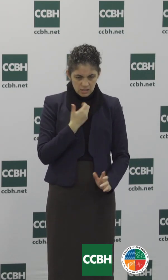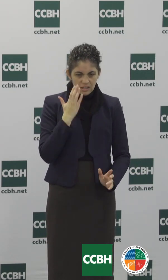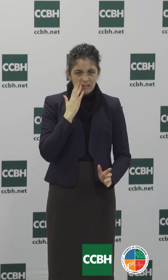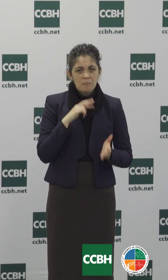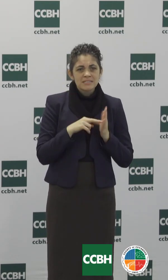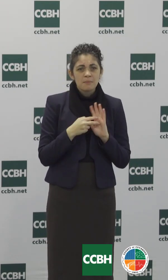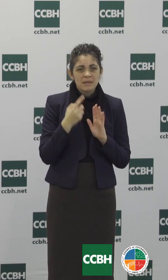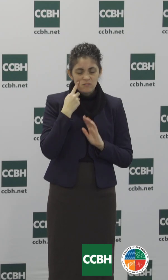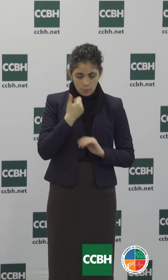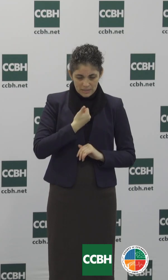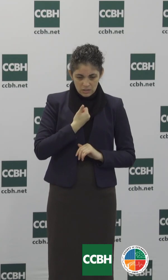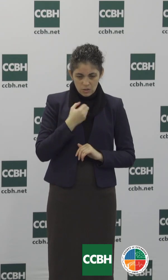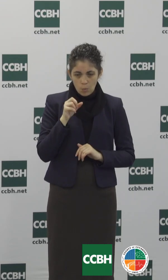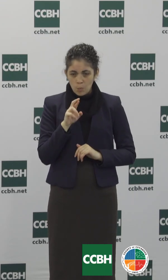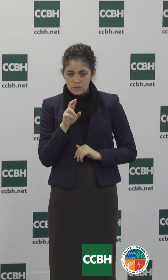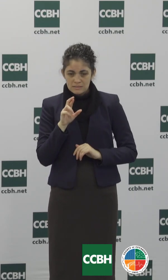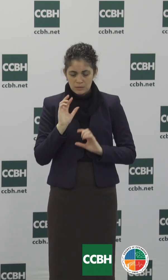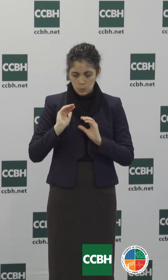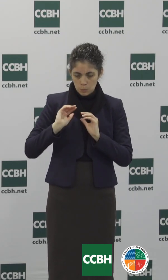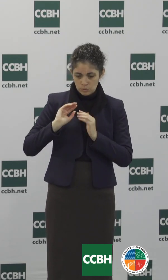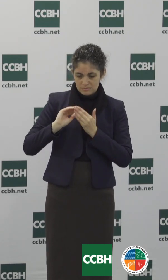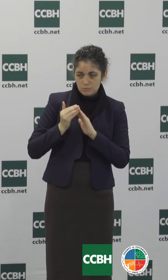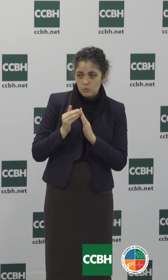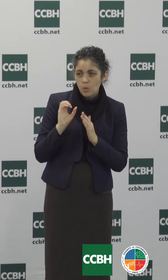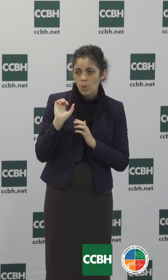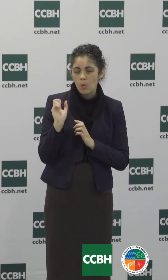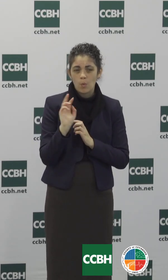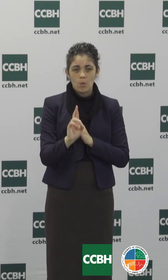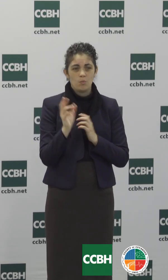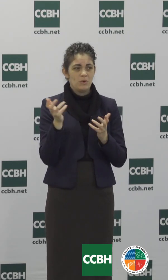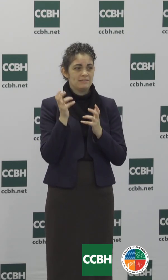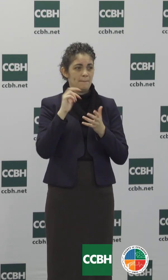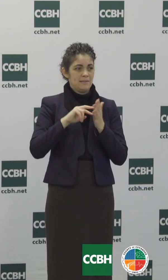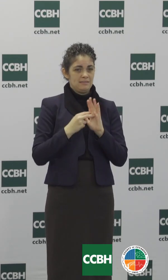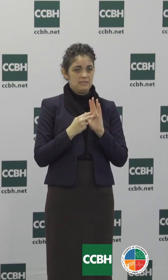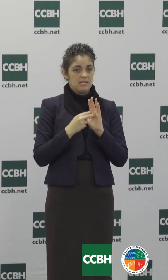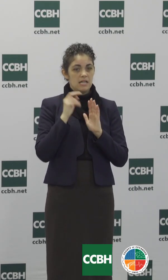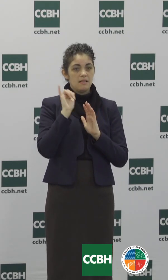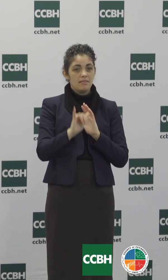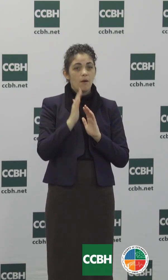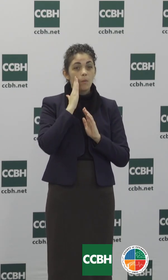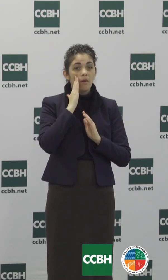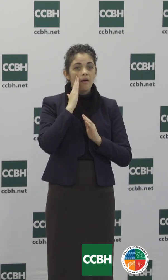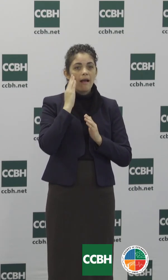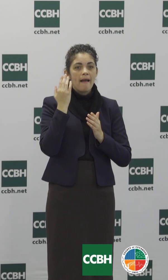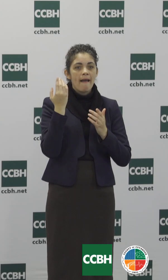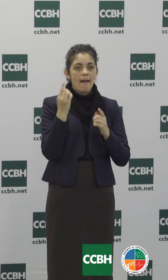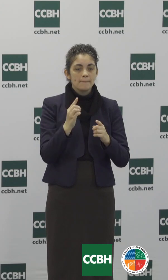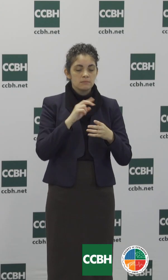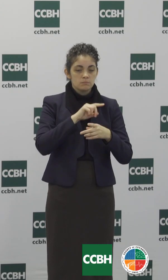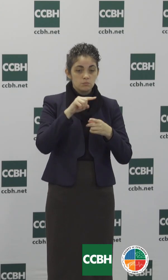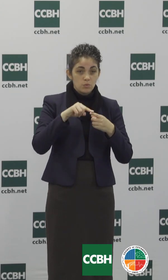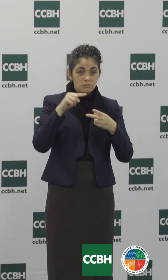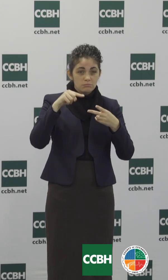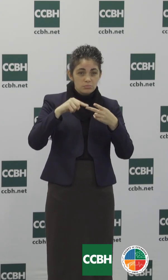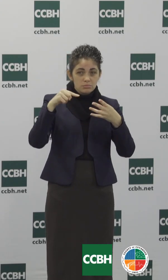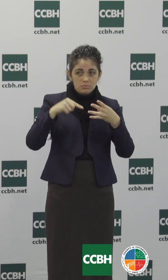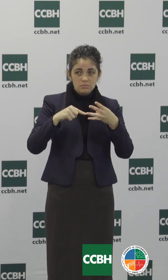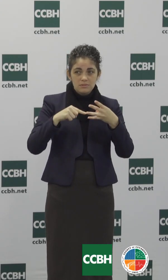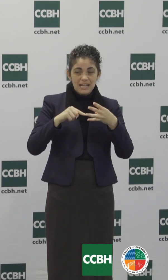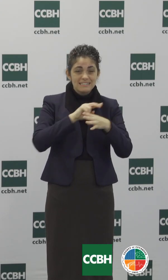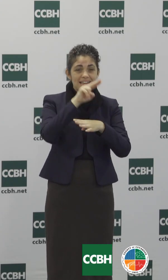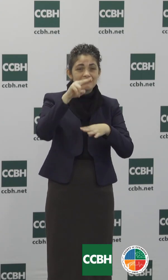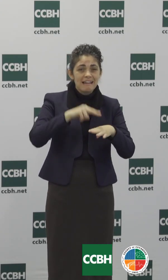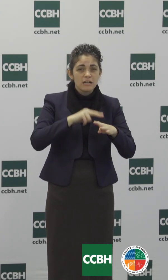that mean? And I think as we know those details are forthcoming, we know it will be a phased-in approach. This is part of a national